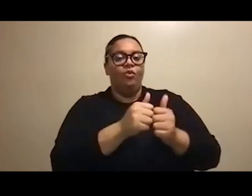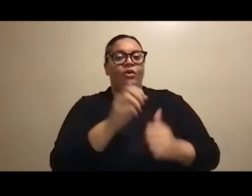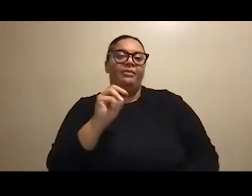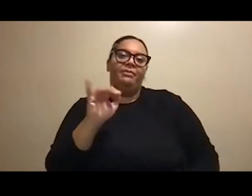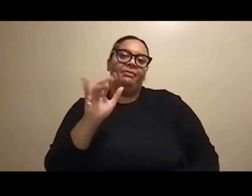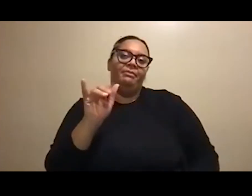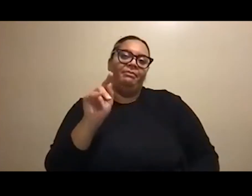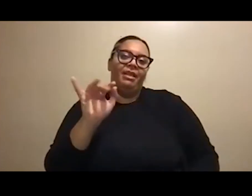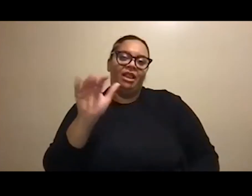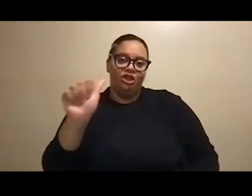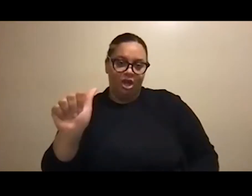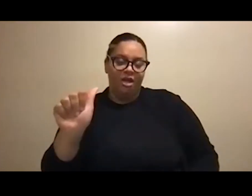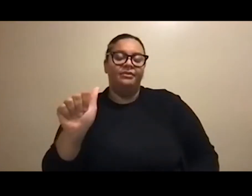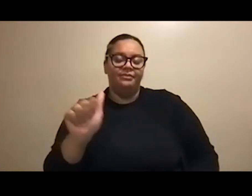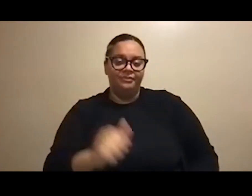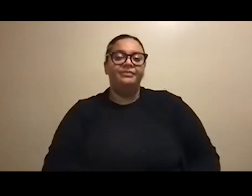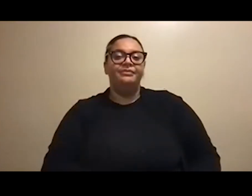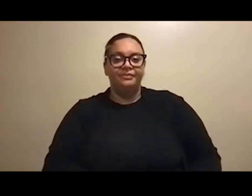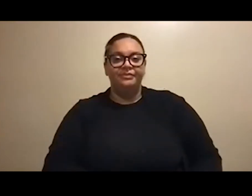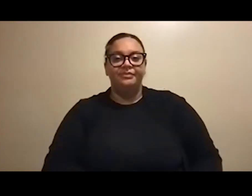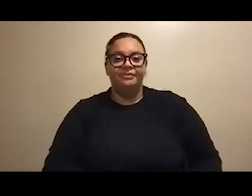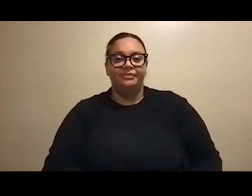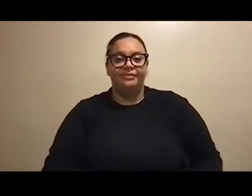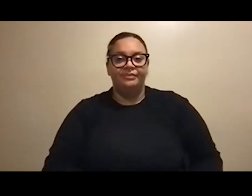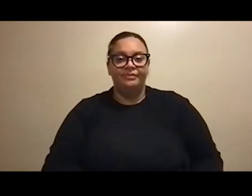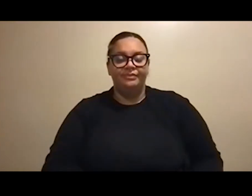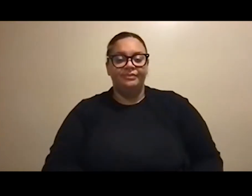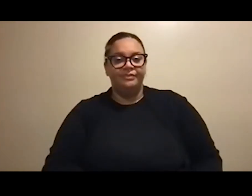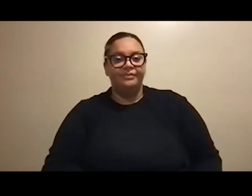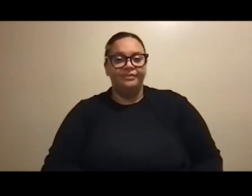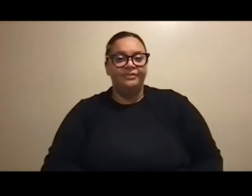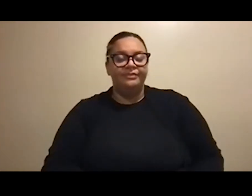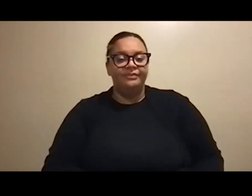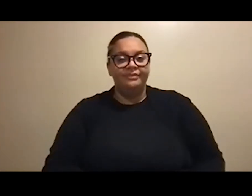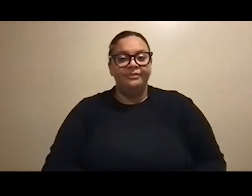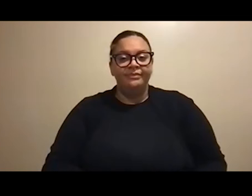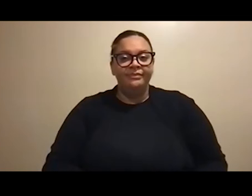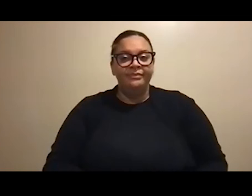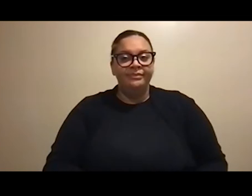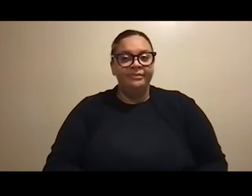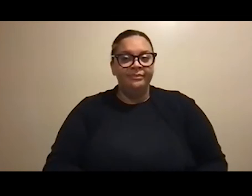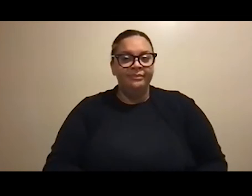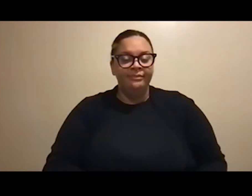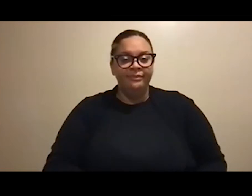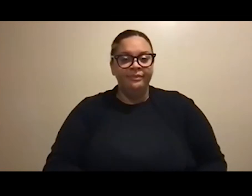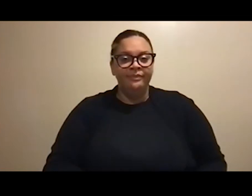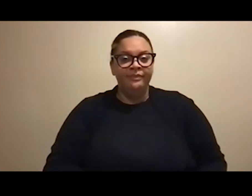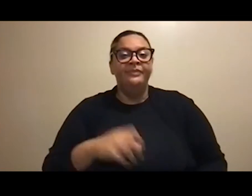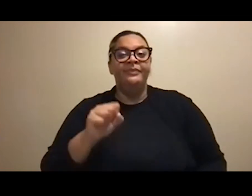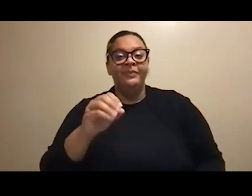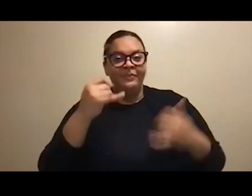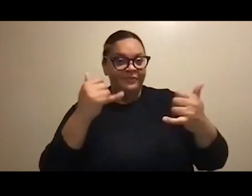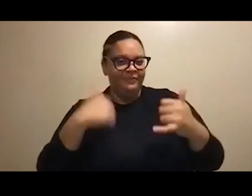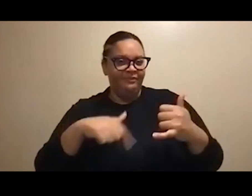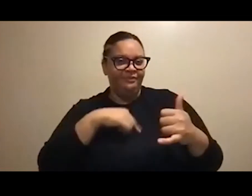participation in an armed militia. So now we're on the